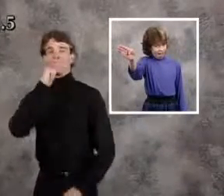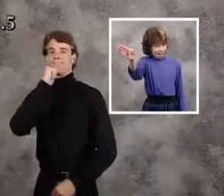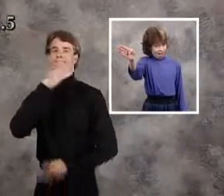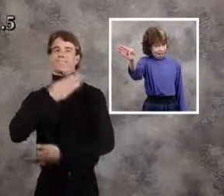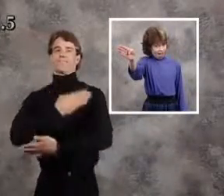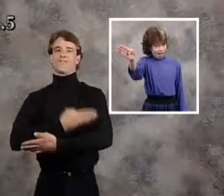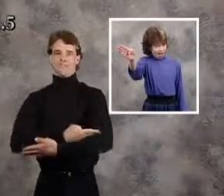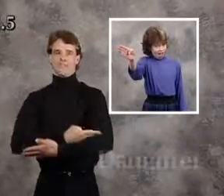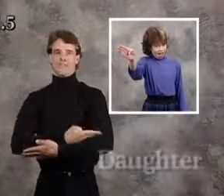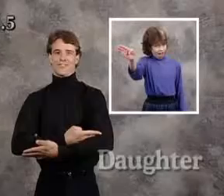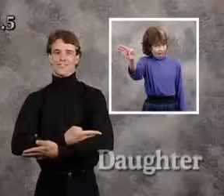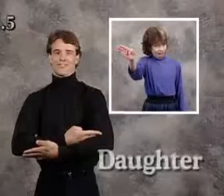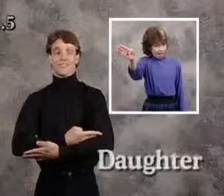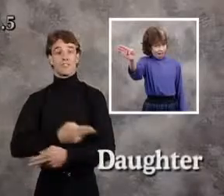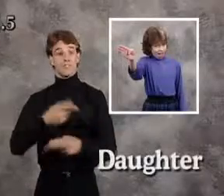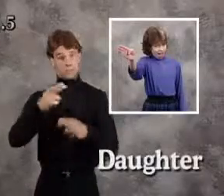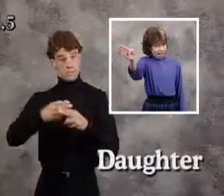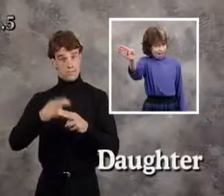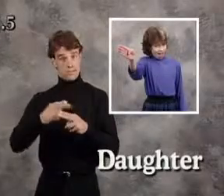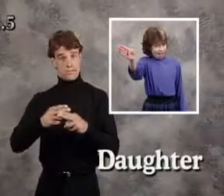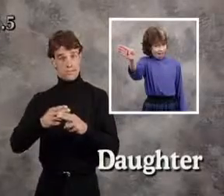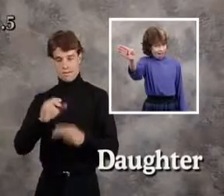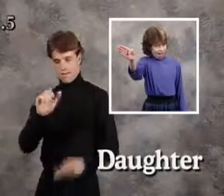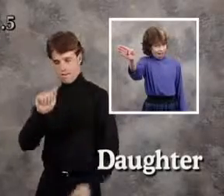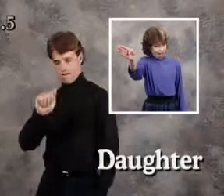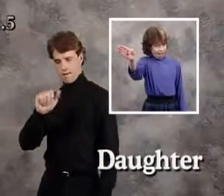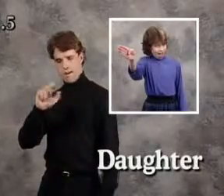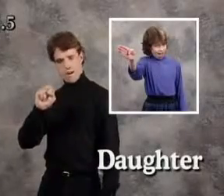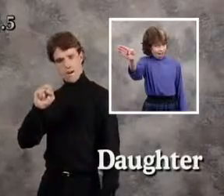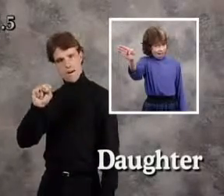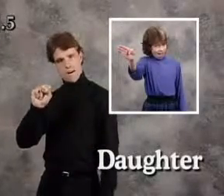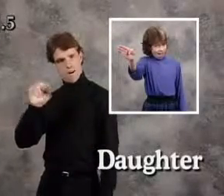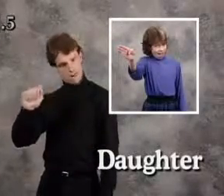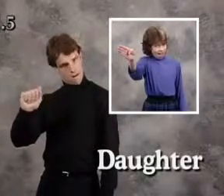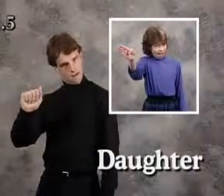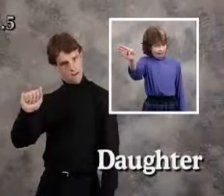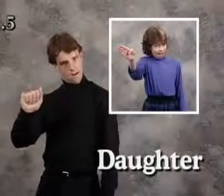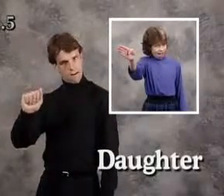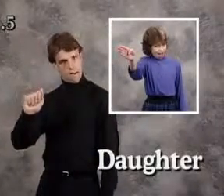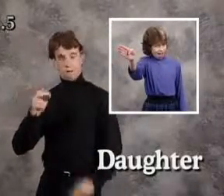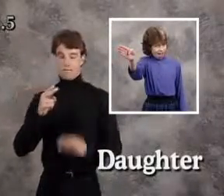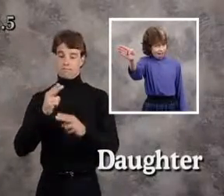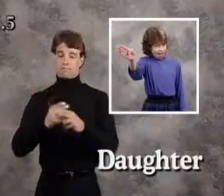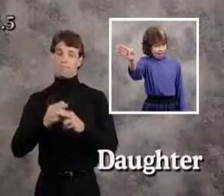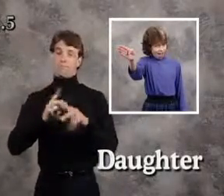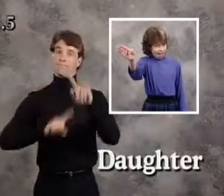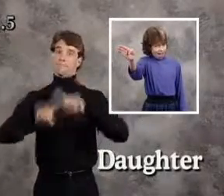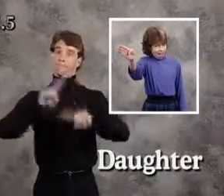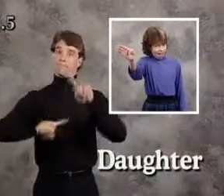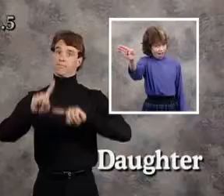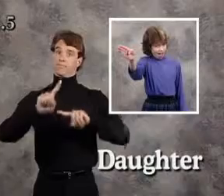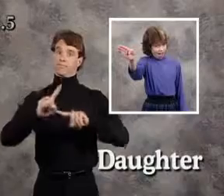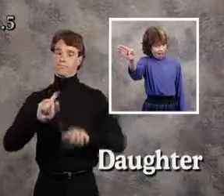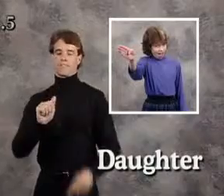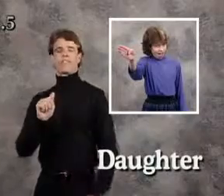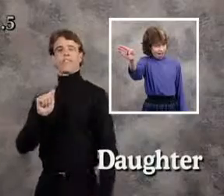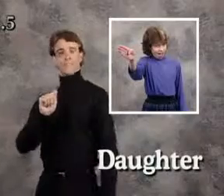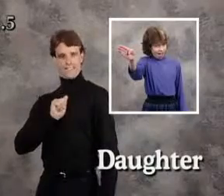This is the daughter. Her name is Anna, and this is her name sign.